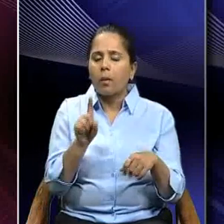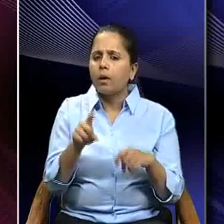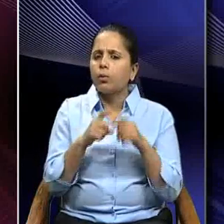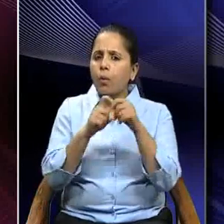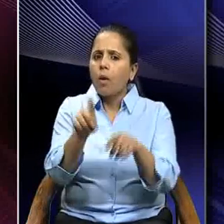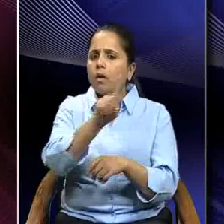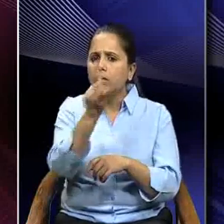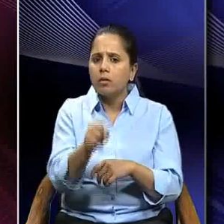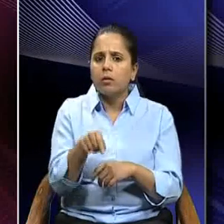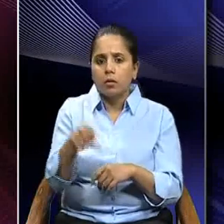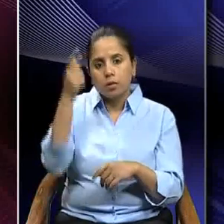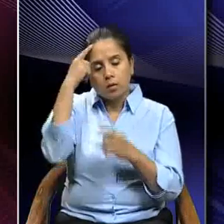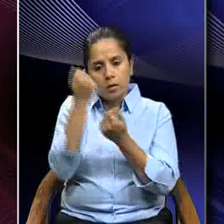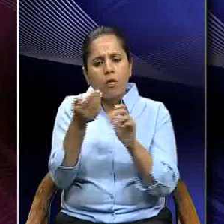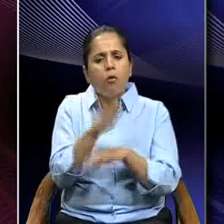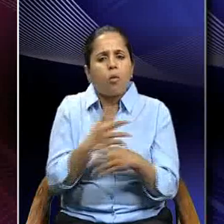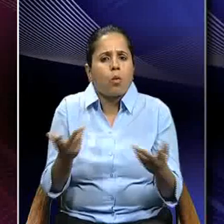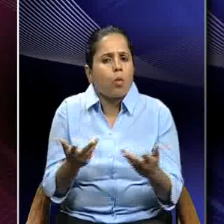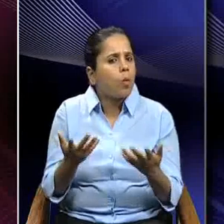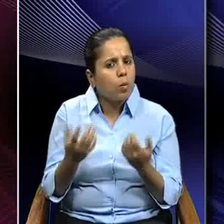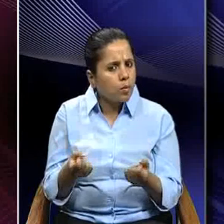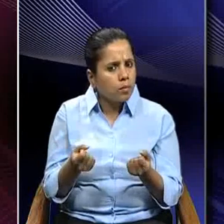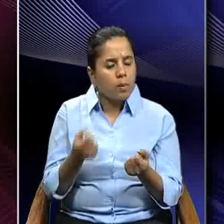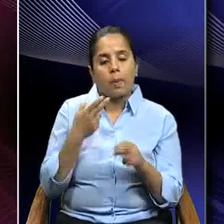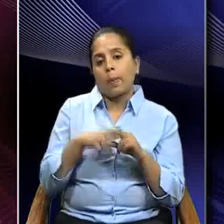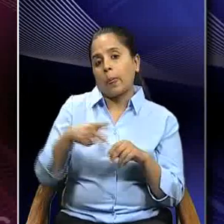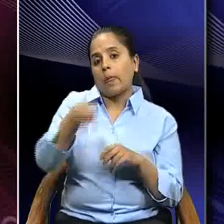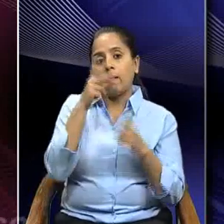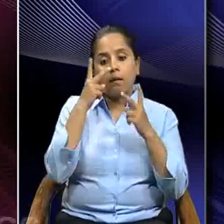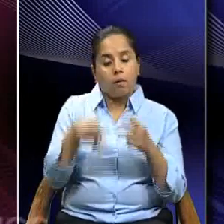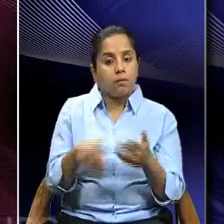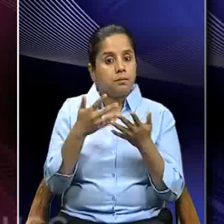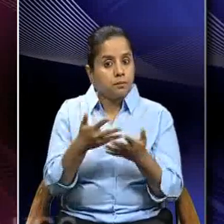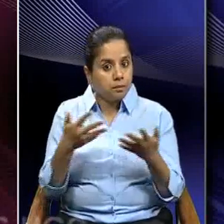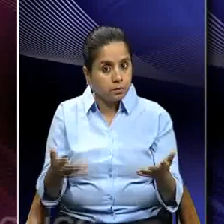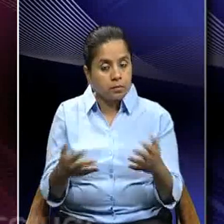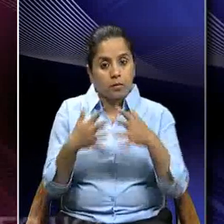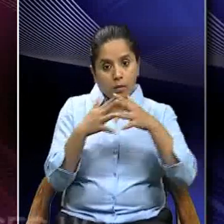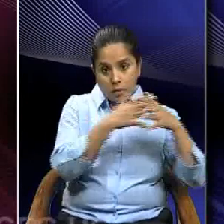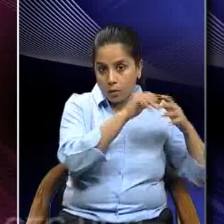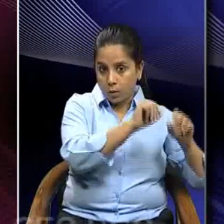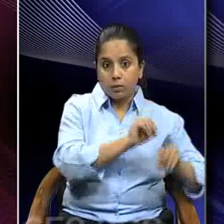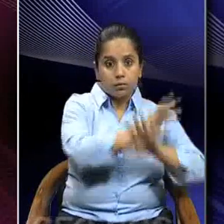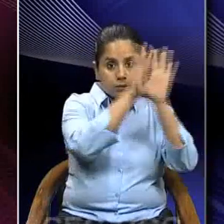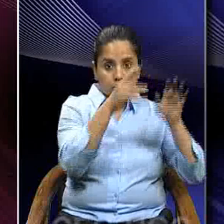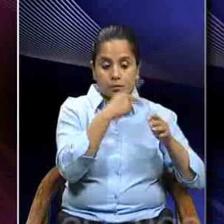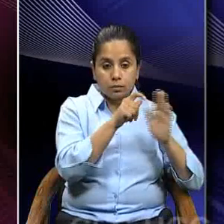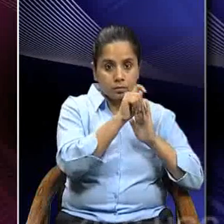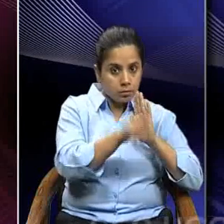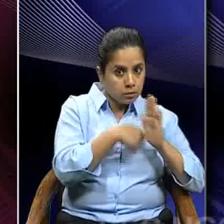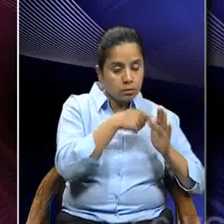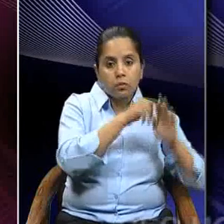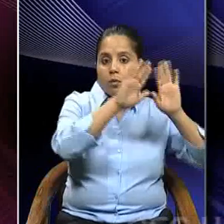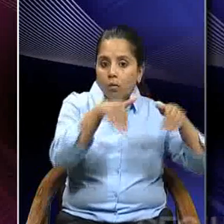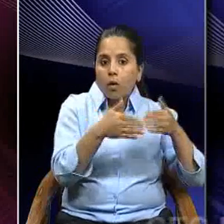comes, liberation from what? If we look at the objective of Western Enlightenment project, it was to